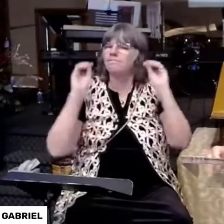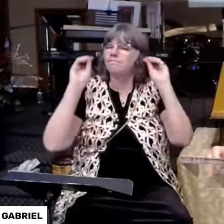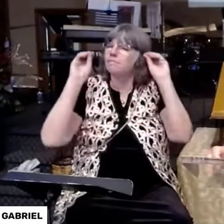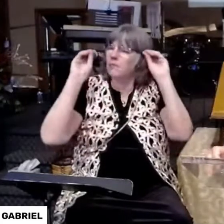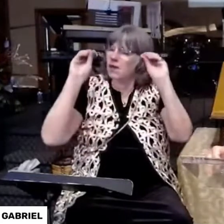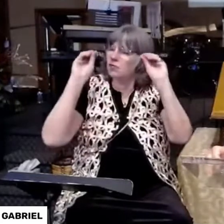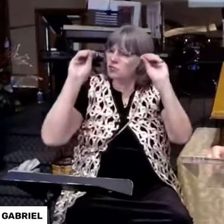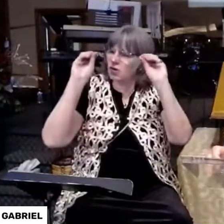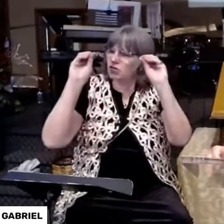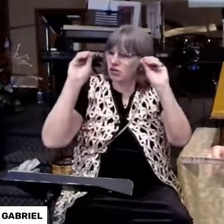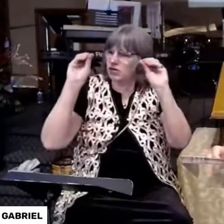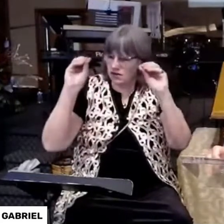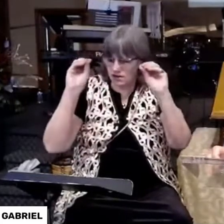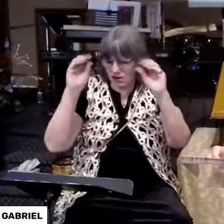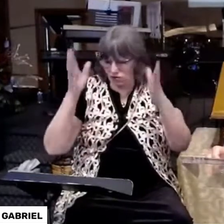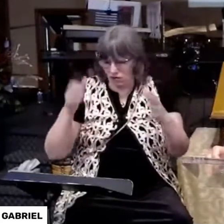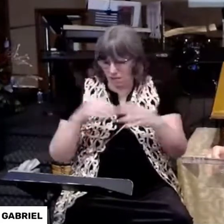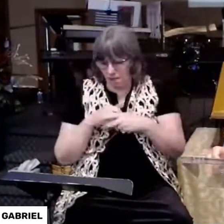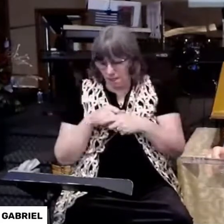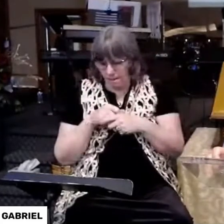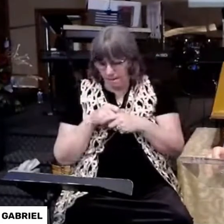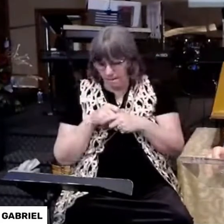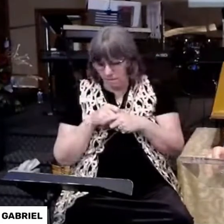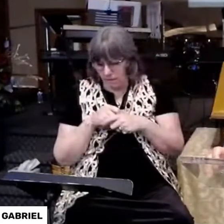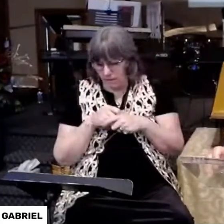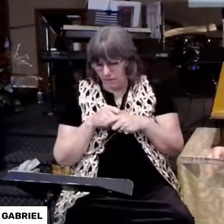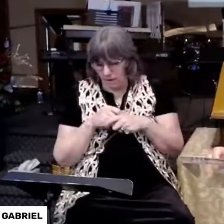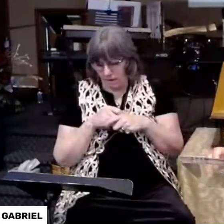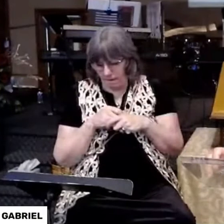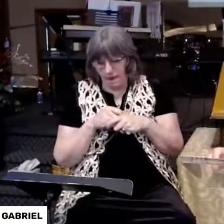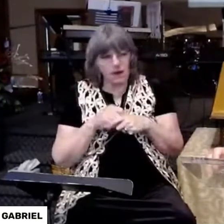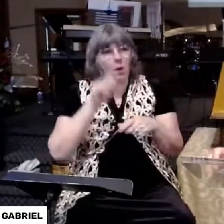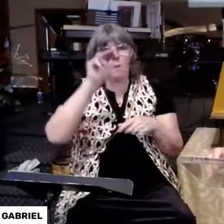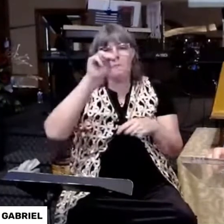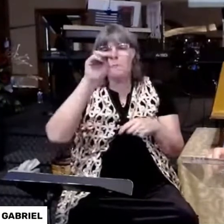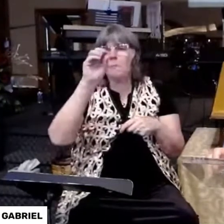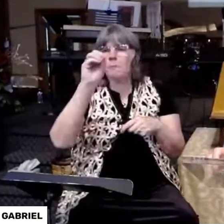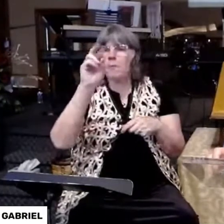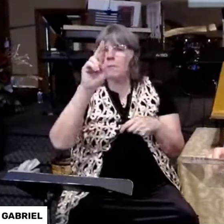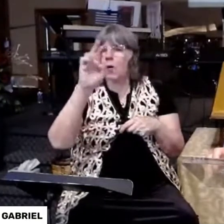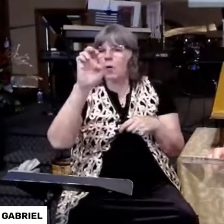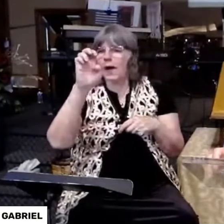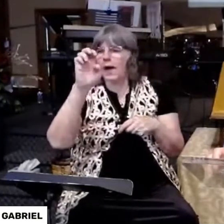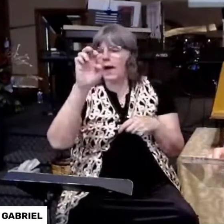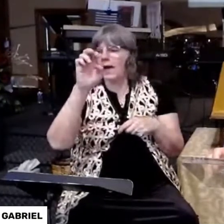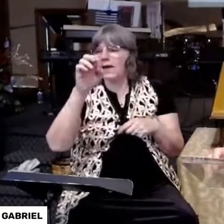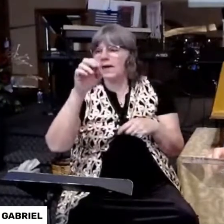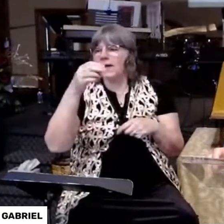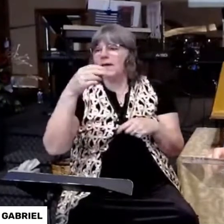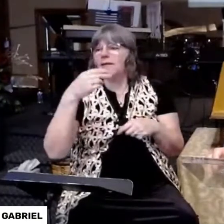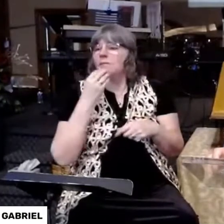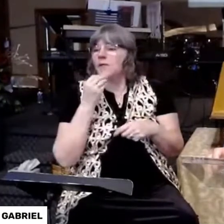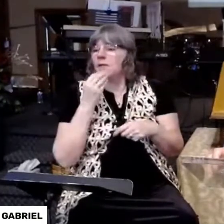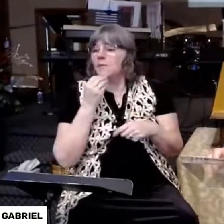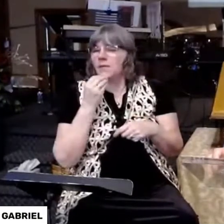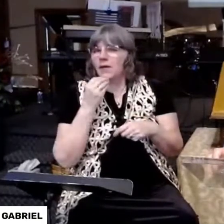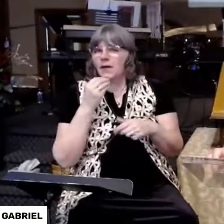Torah comes from the word, there is a similar word, the word more. More means teacher.